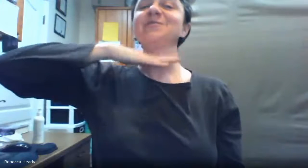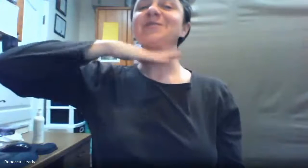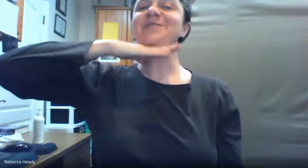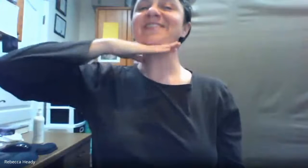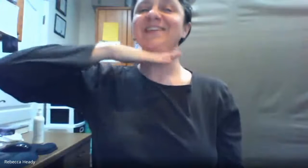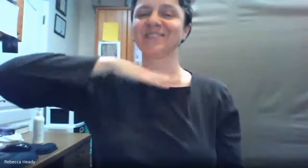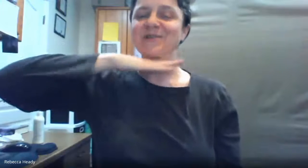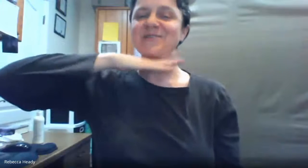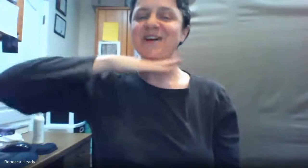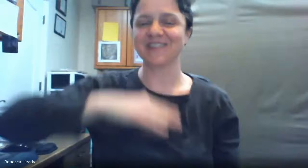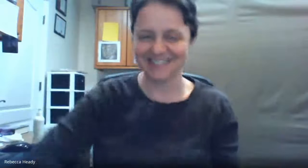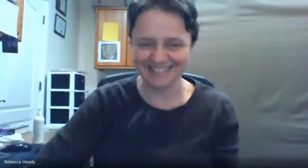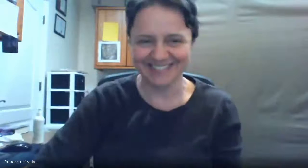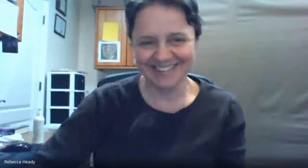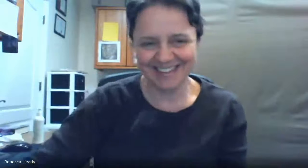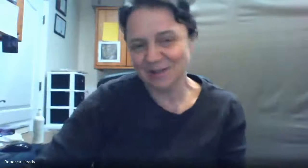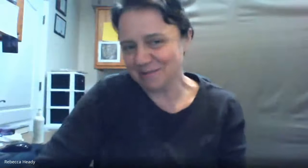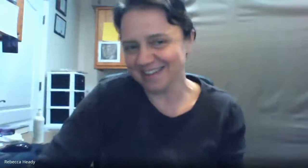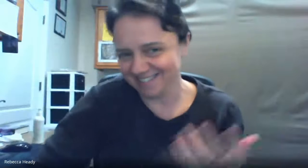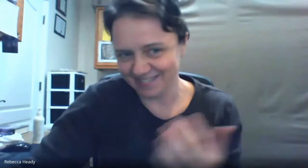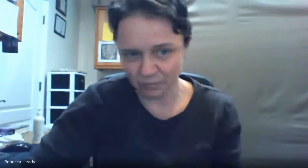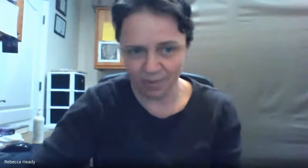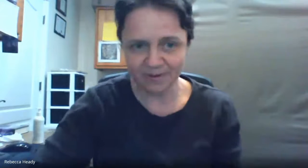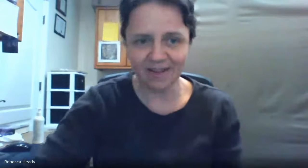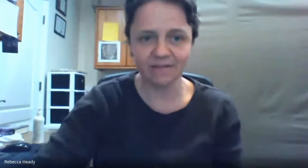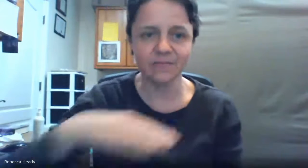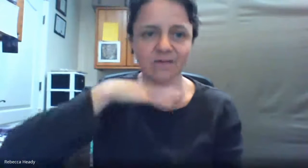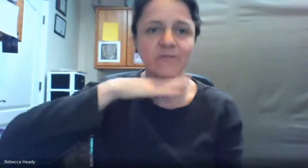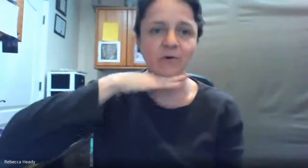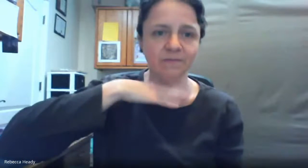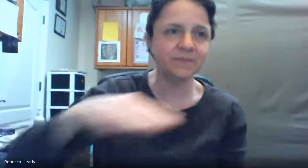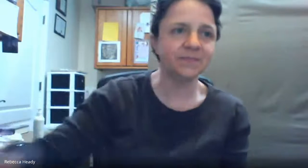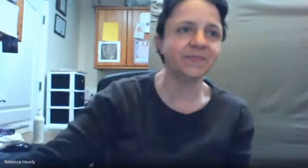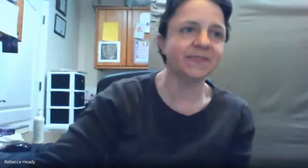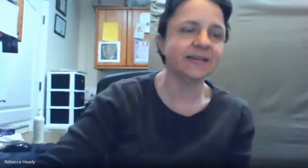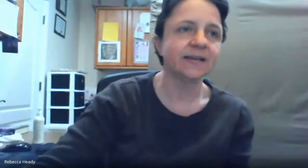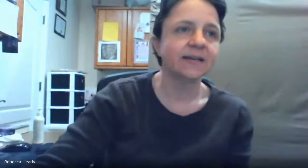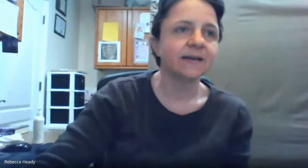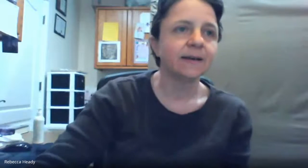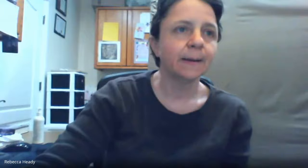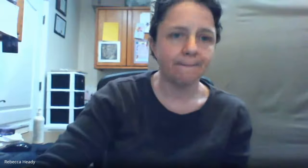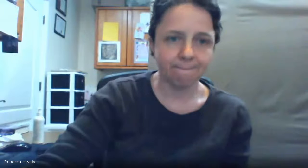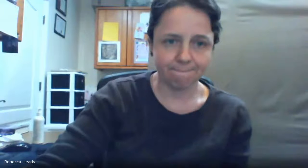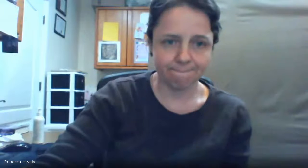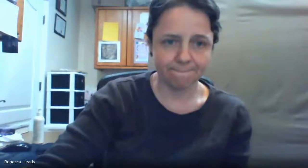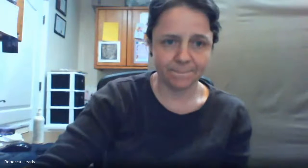your, you know, through your esophagus. That's another way to remember. Yeah, you're full. Yep.